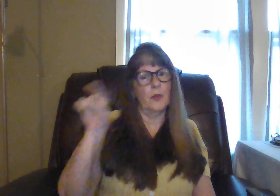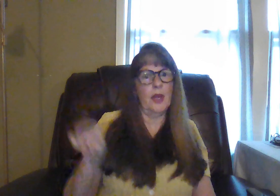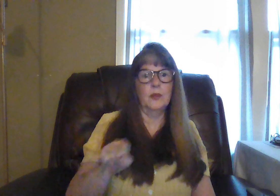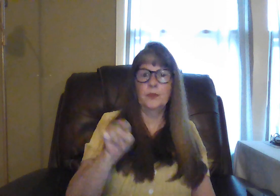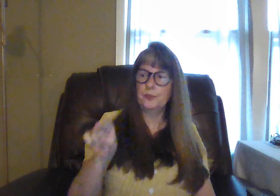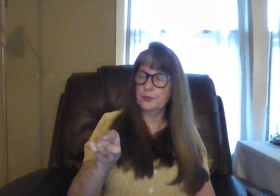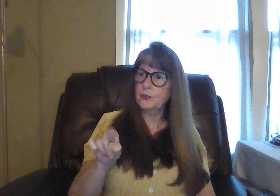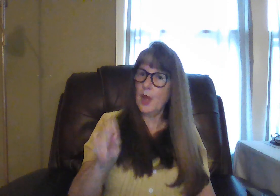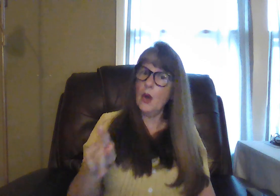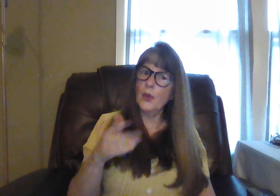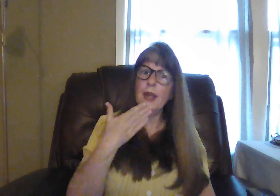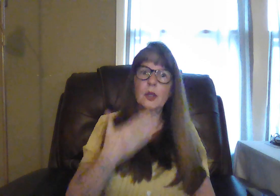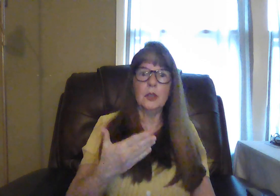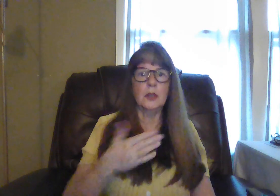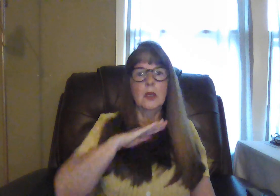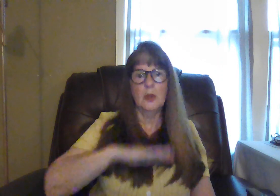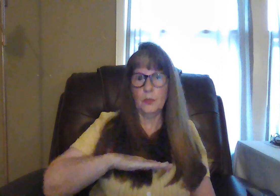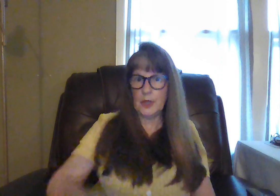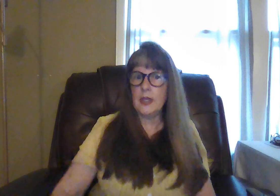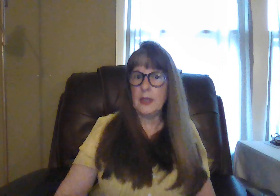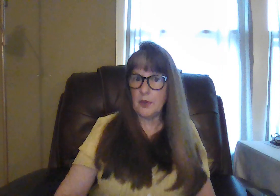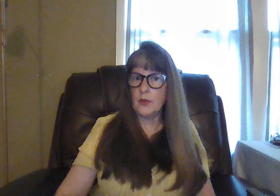around. Oh, okay, good. Relief, okay.